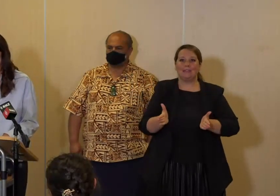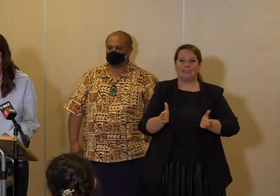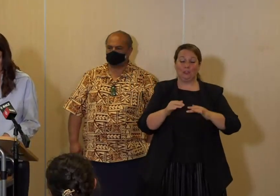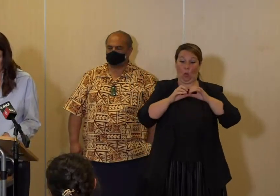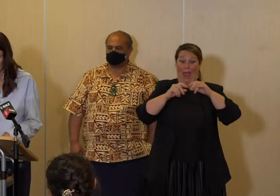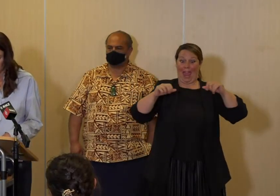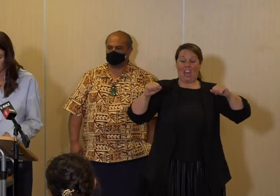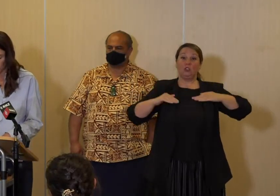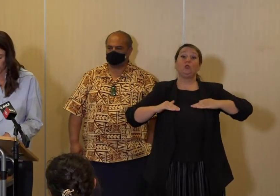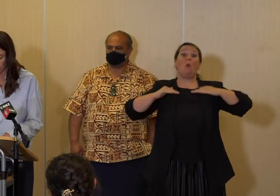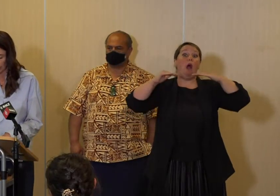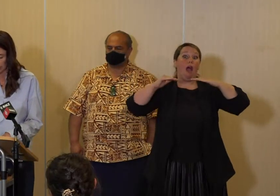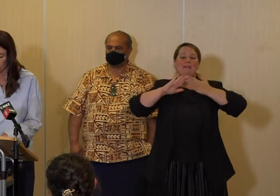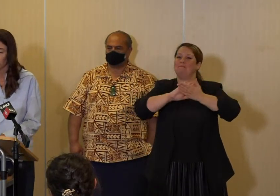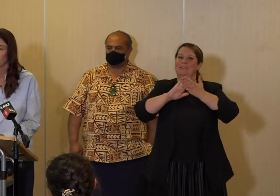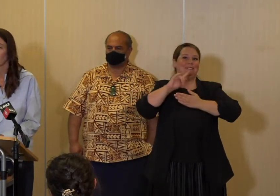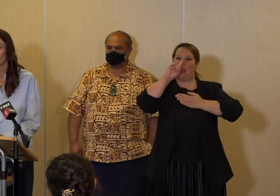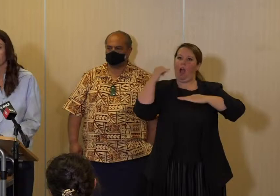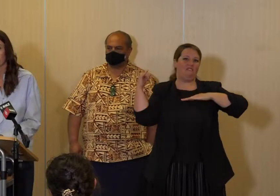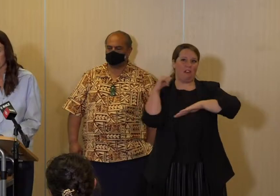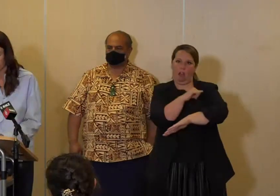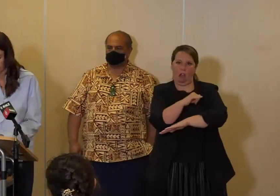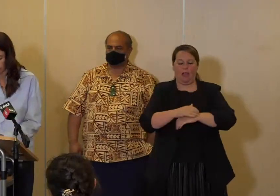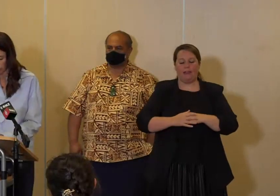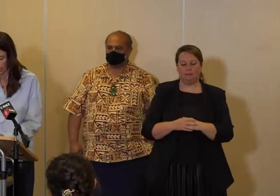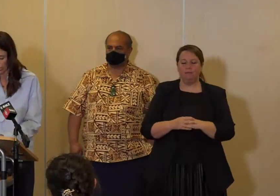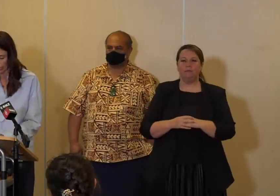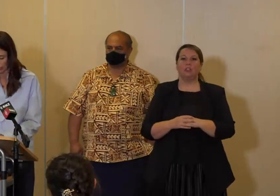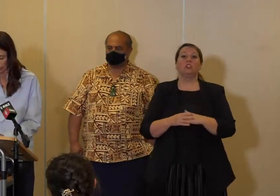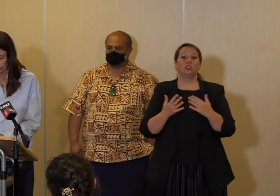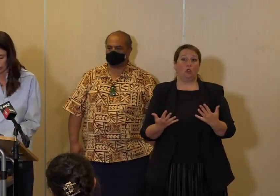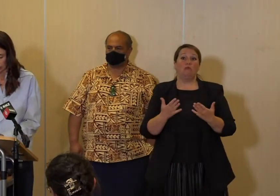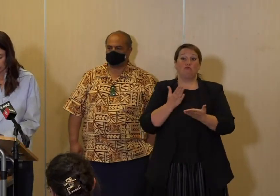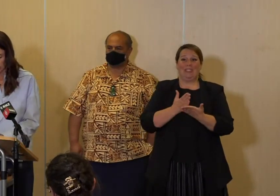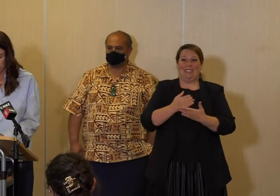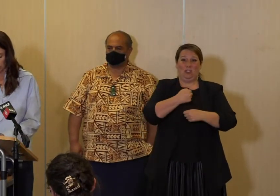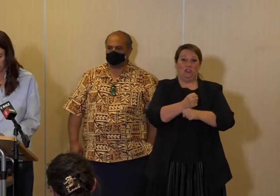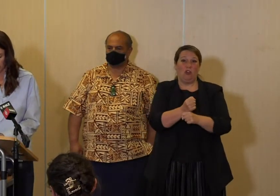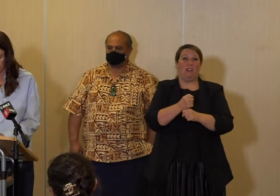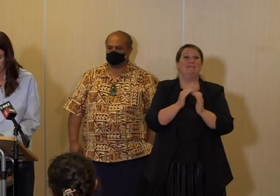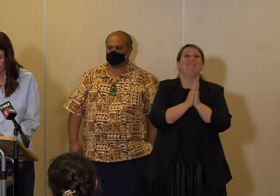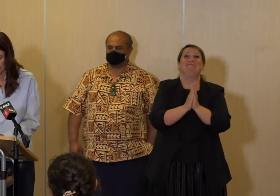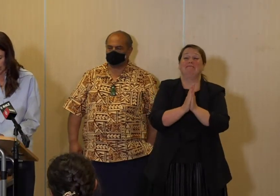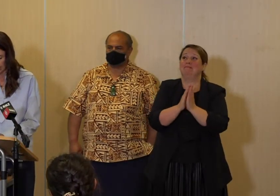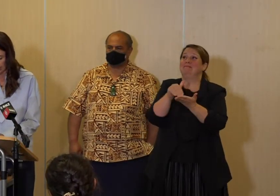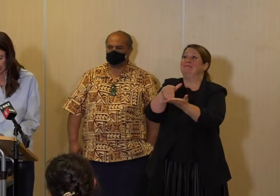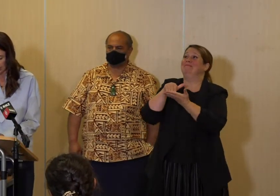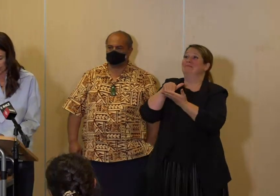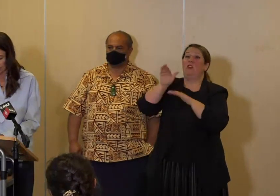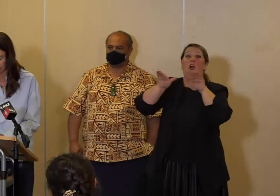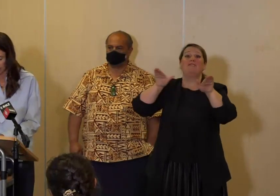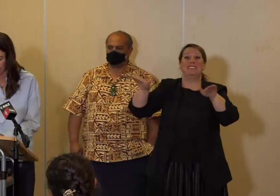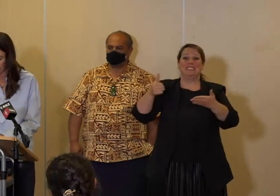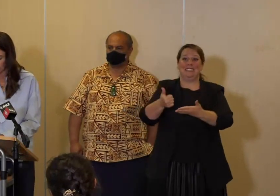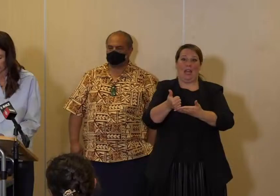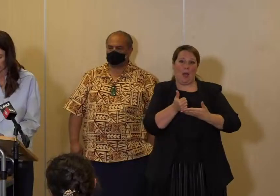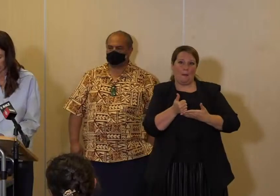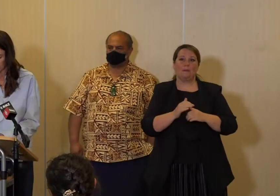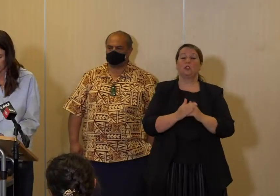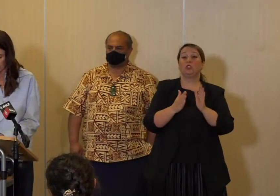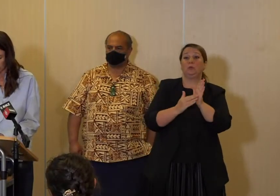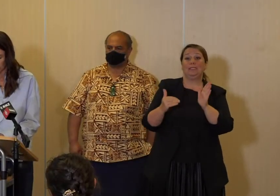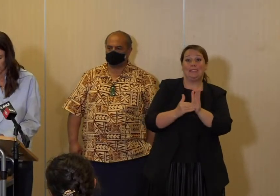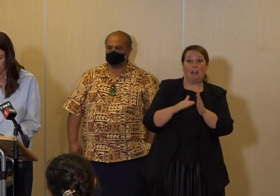Officials are in contact with Tongan authorities on priorities for further aid. The Ministry of Foreign Affairs and NZDF and other New